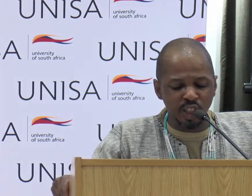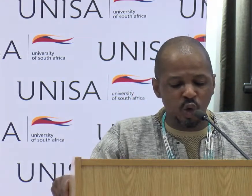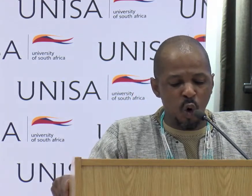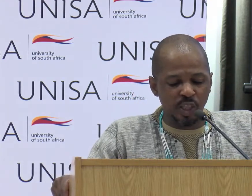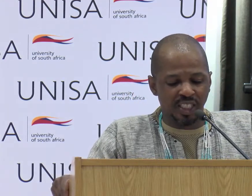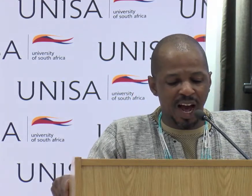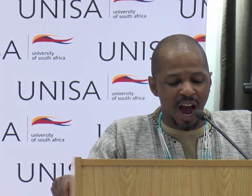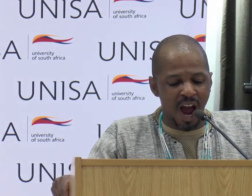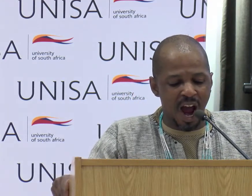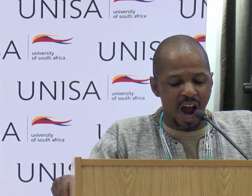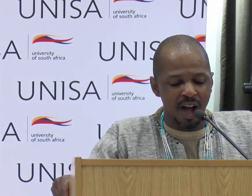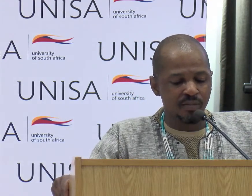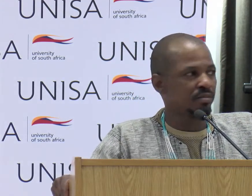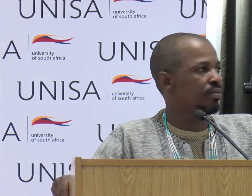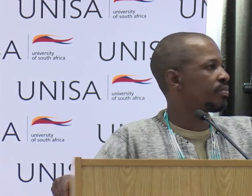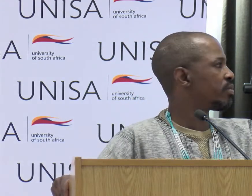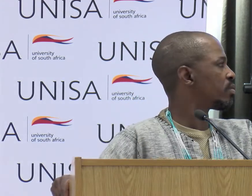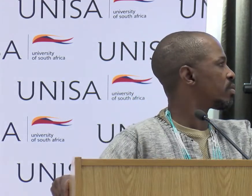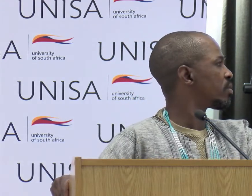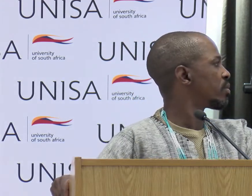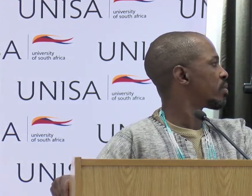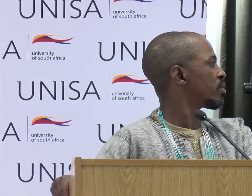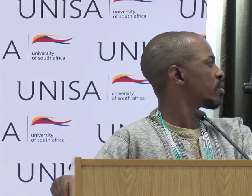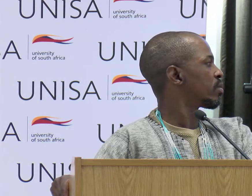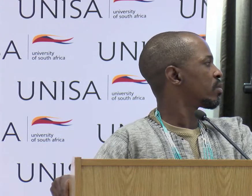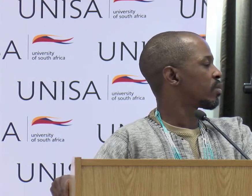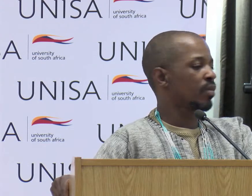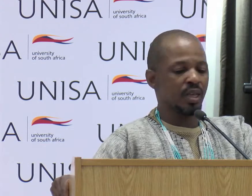izwe liyazuza,